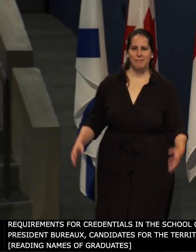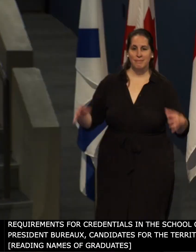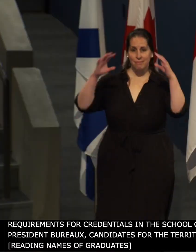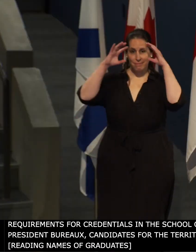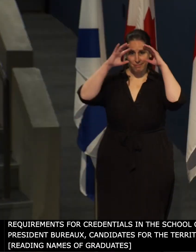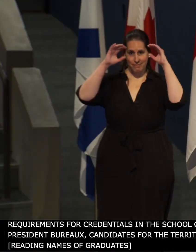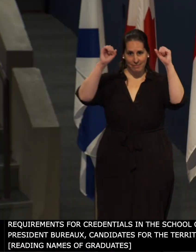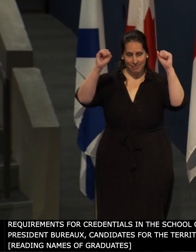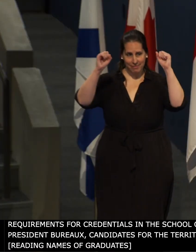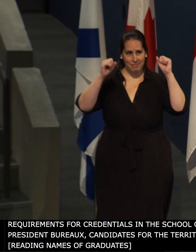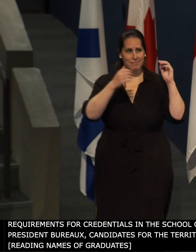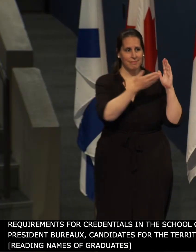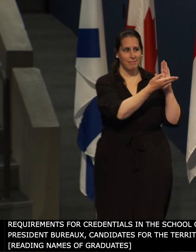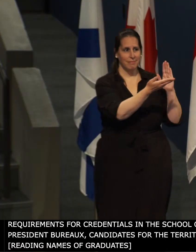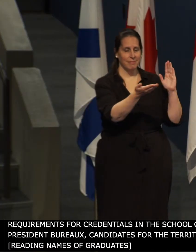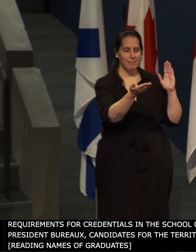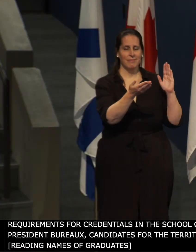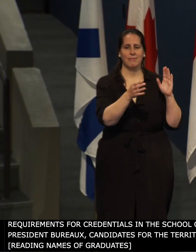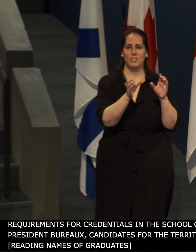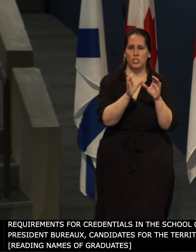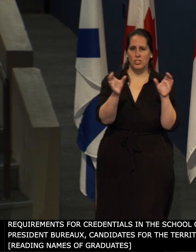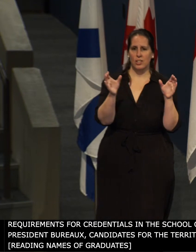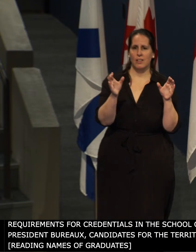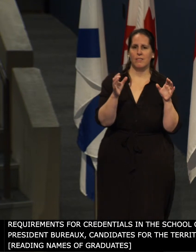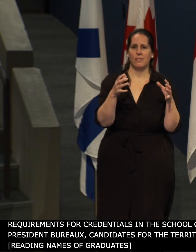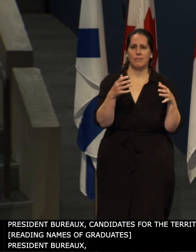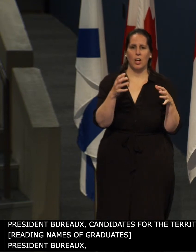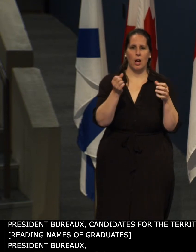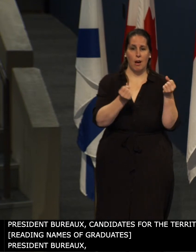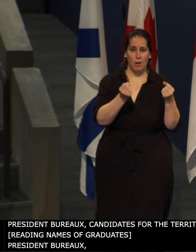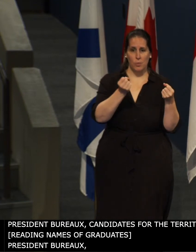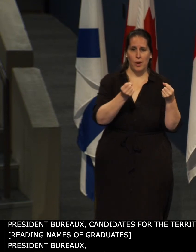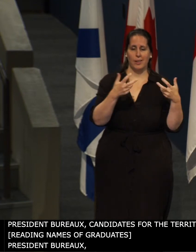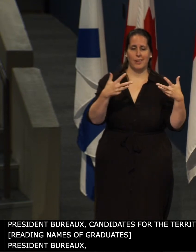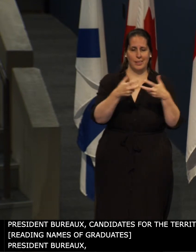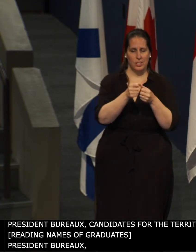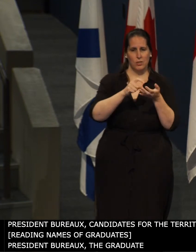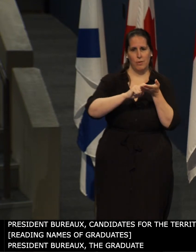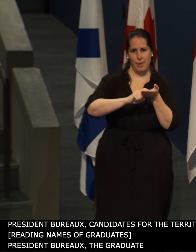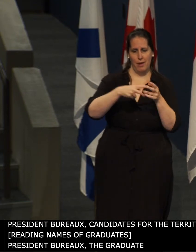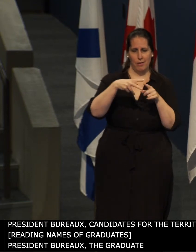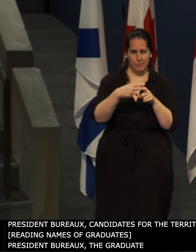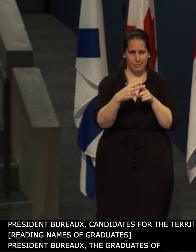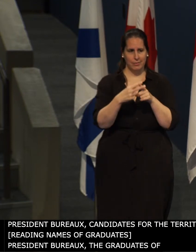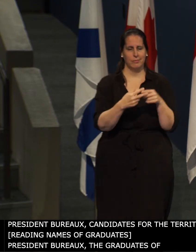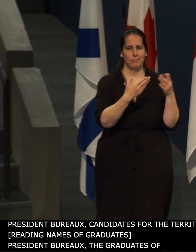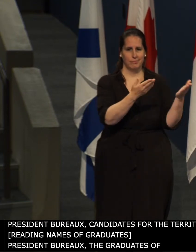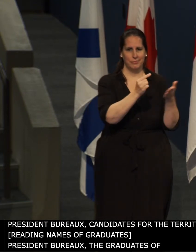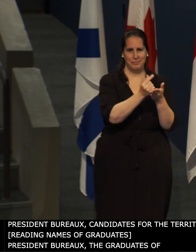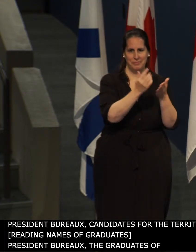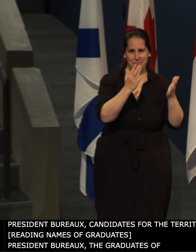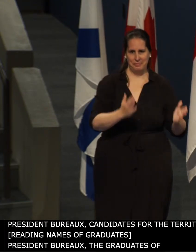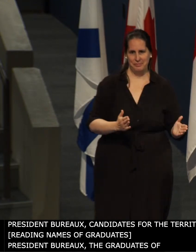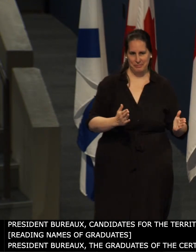President Bureau, the graduates of the Certificate in Auto Body and Collision Repair.